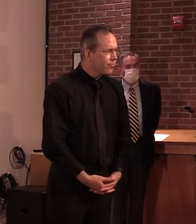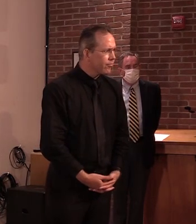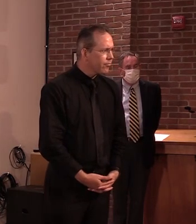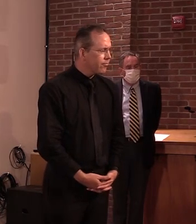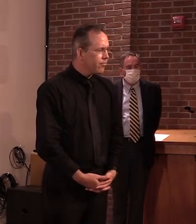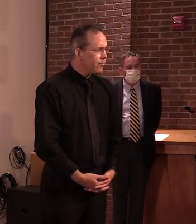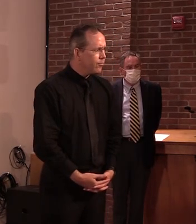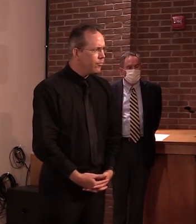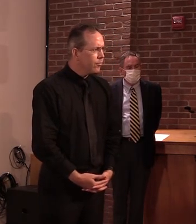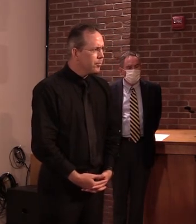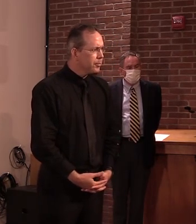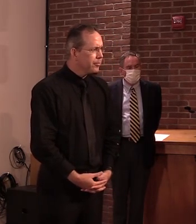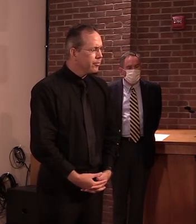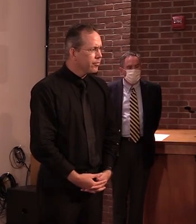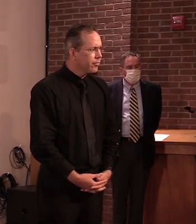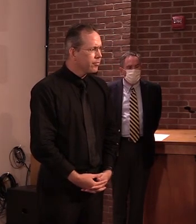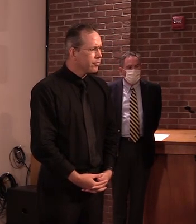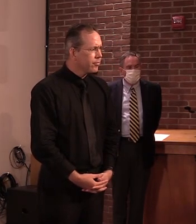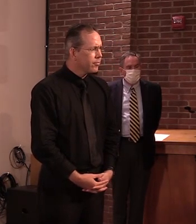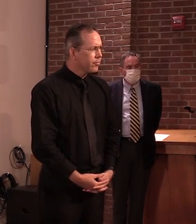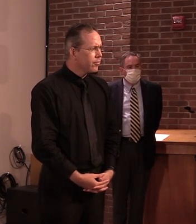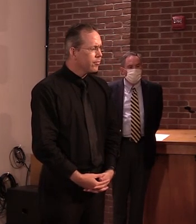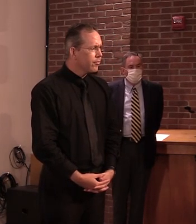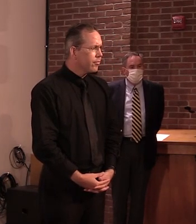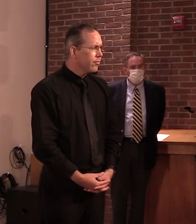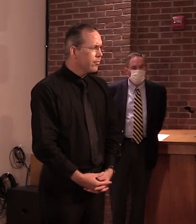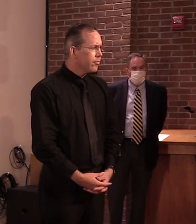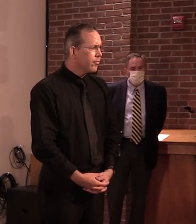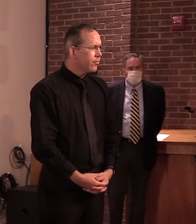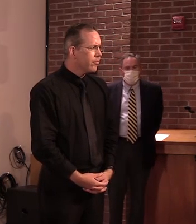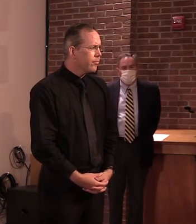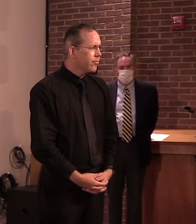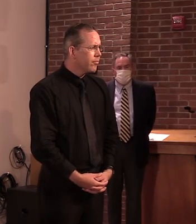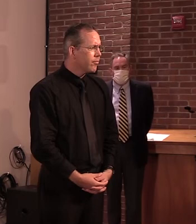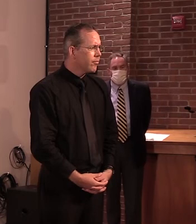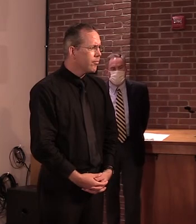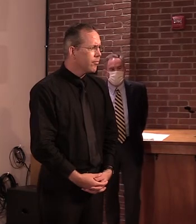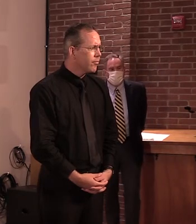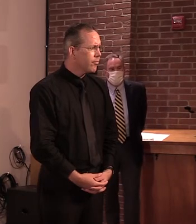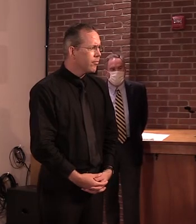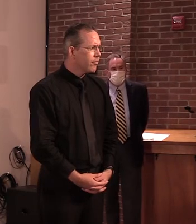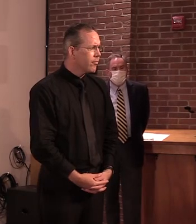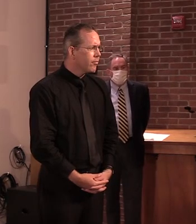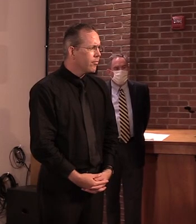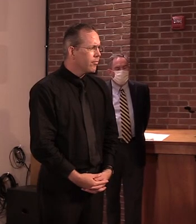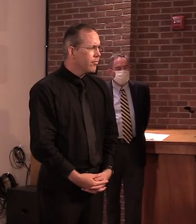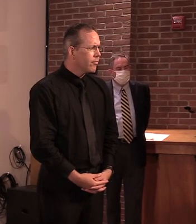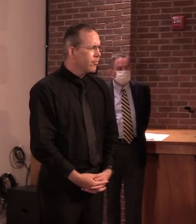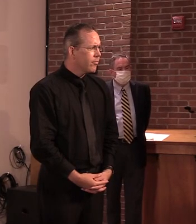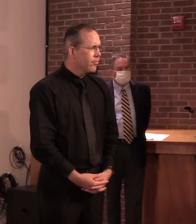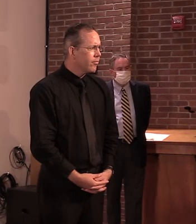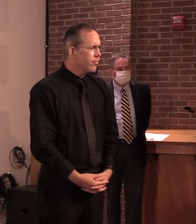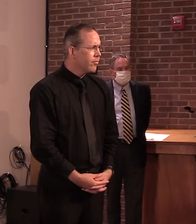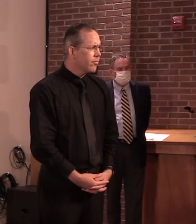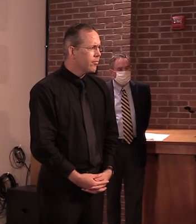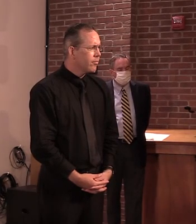They contacted ACDC. They weren't able to get a very good response.